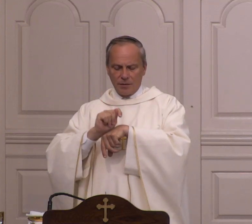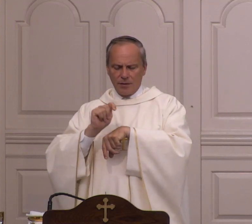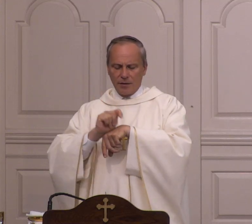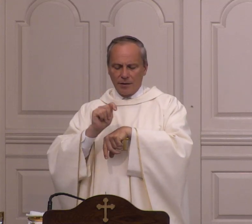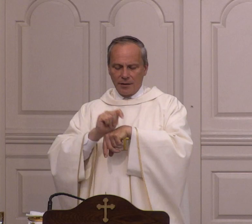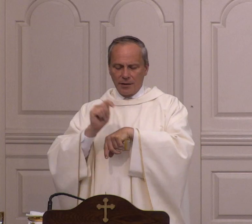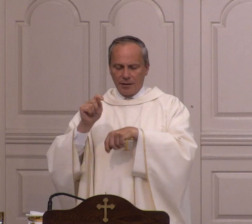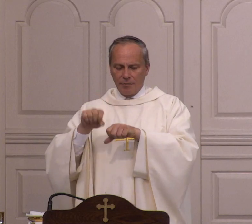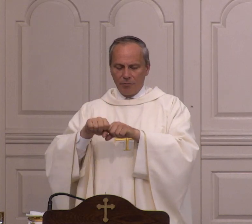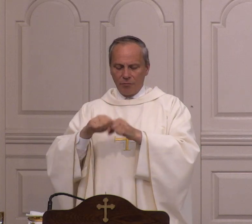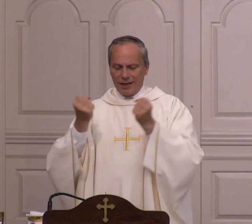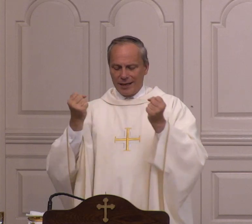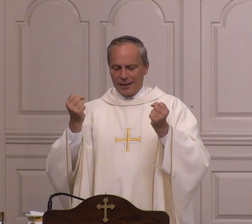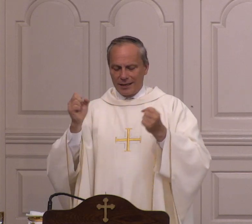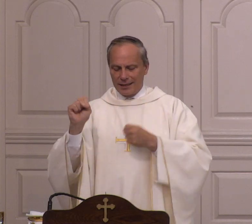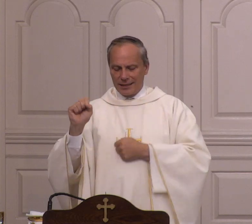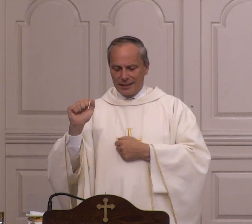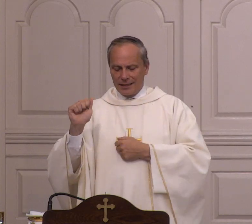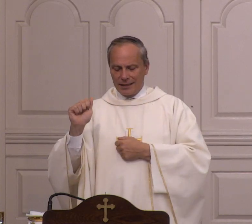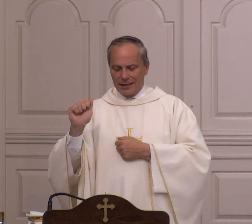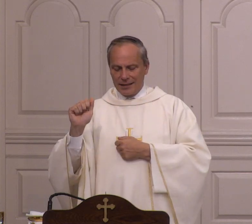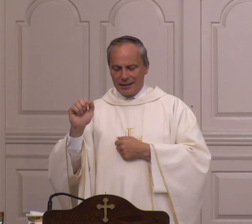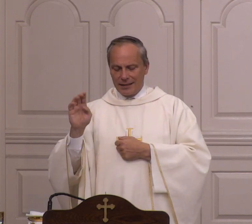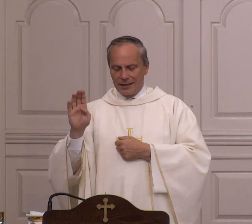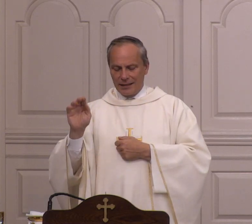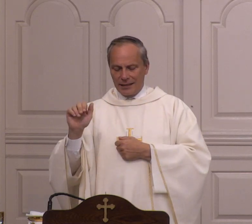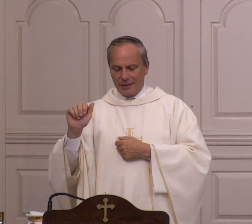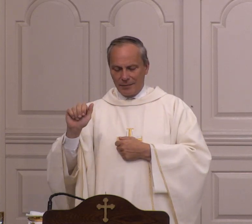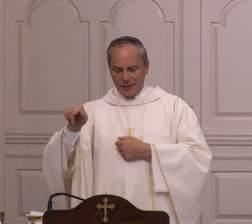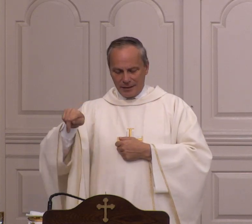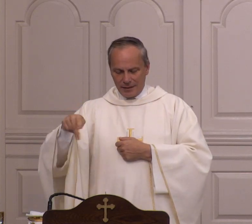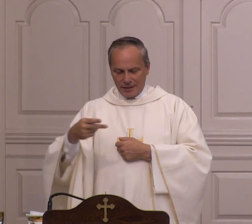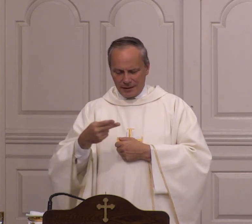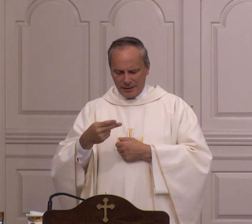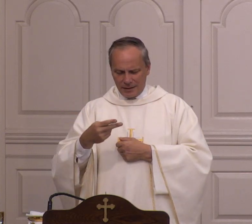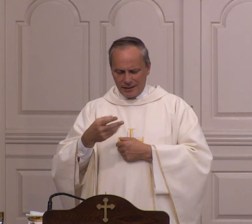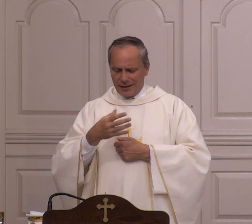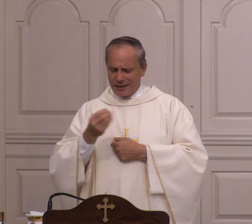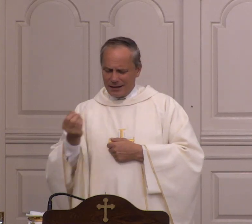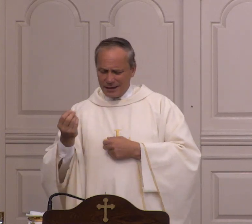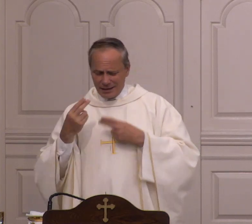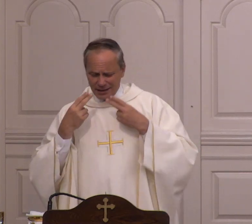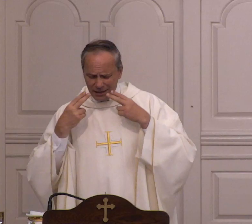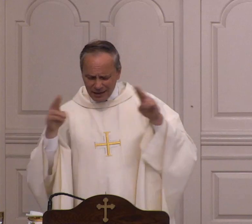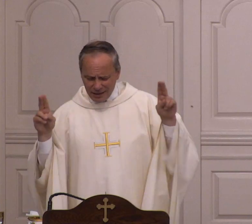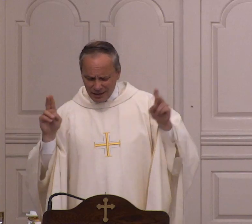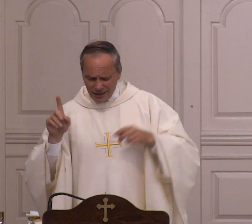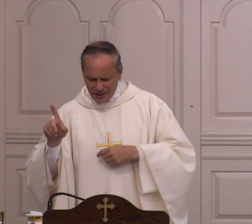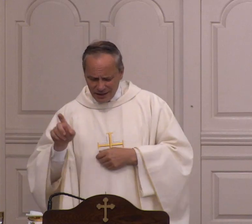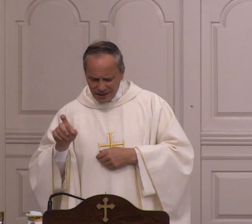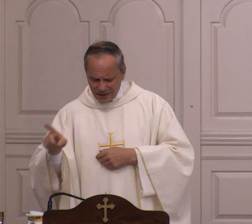that on the Sabbath, the priests serving in the temple violate the Sabbath and are